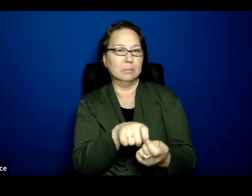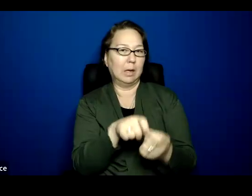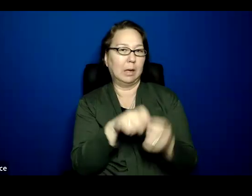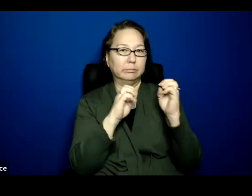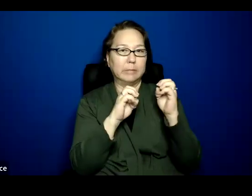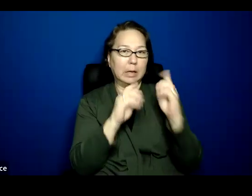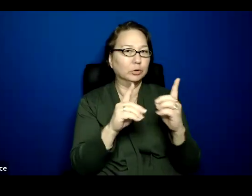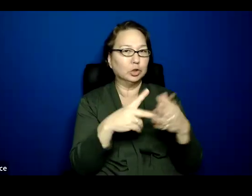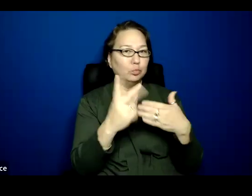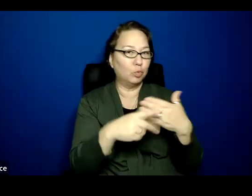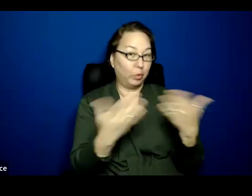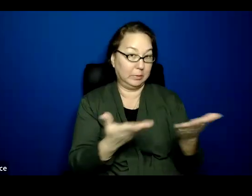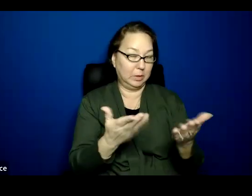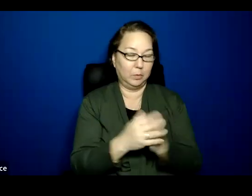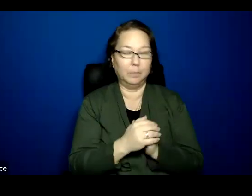educational programs here,